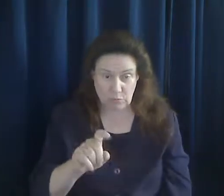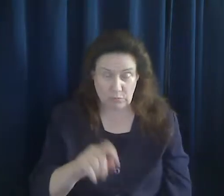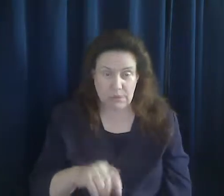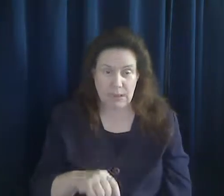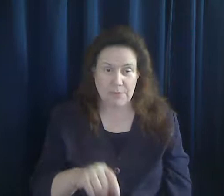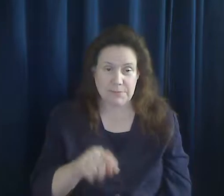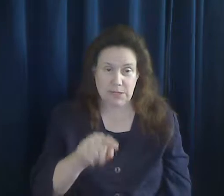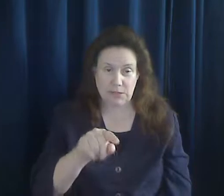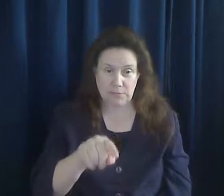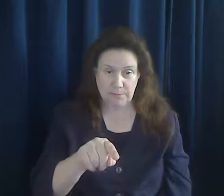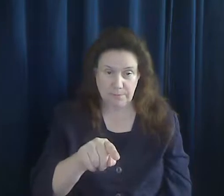I'm saying